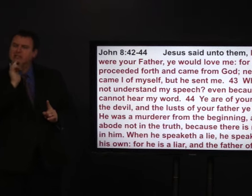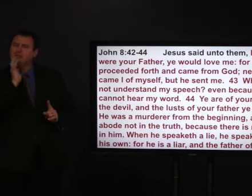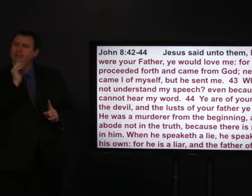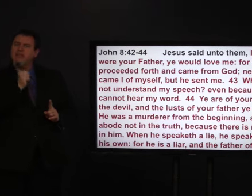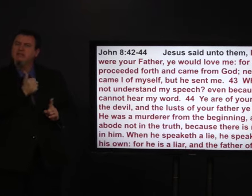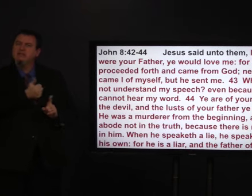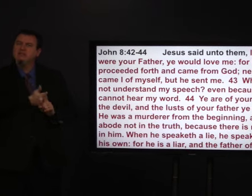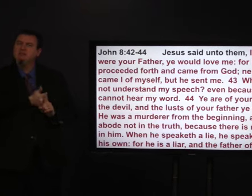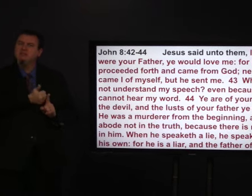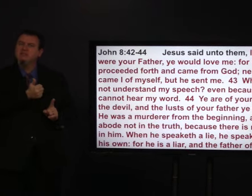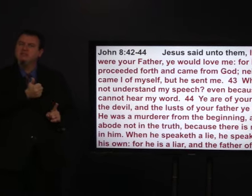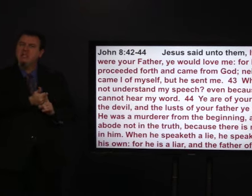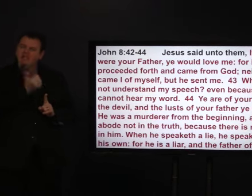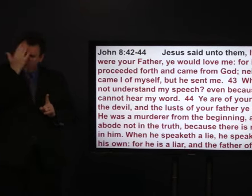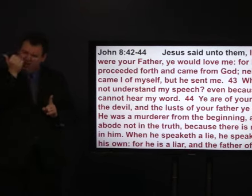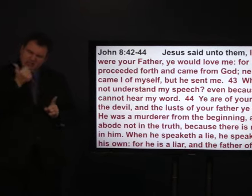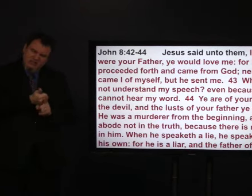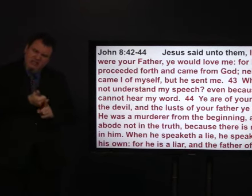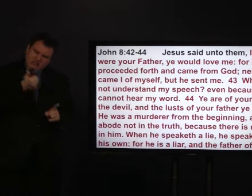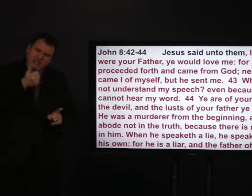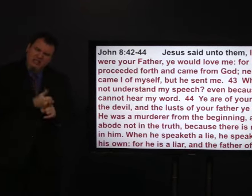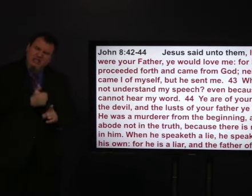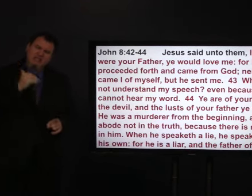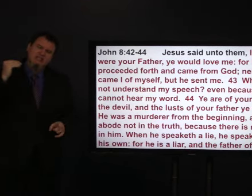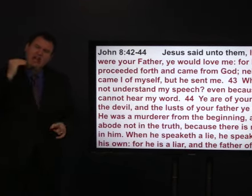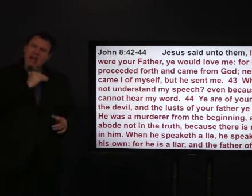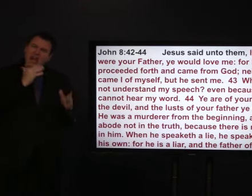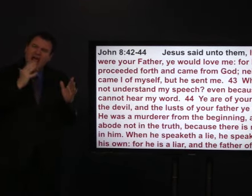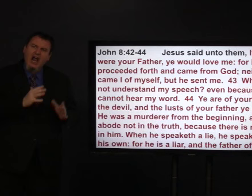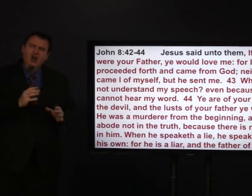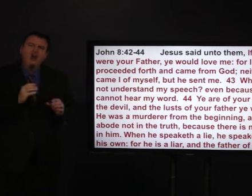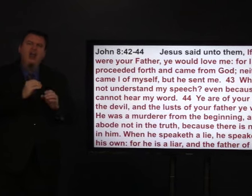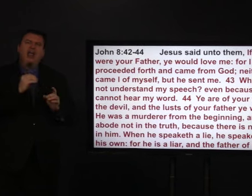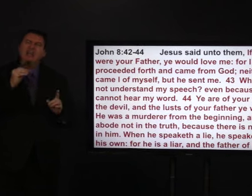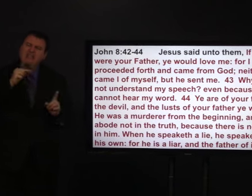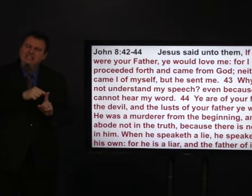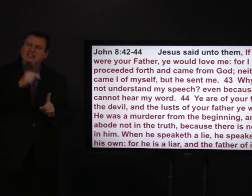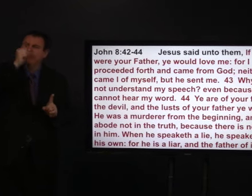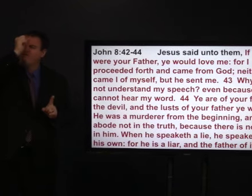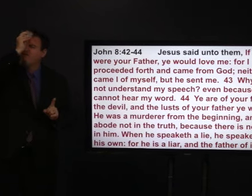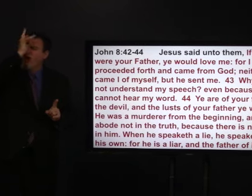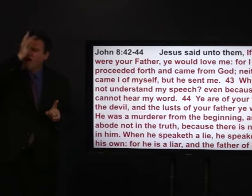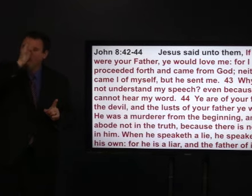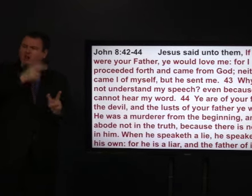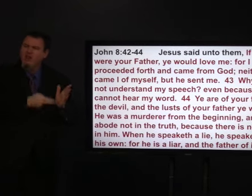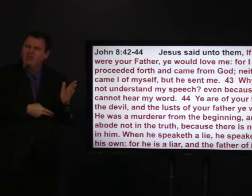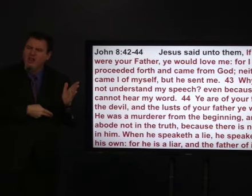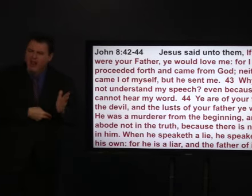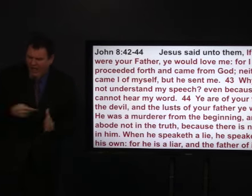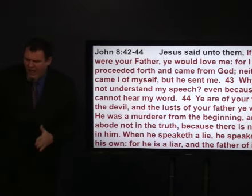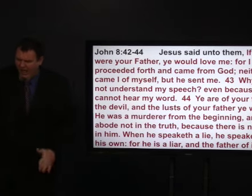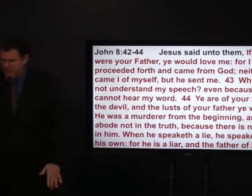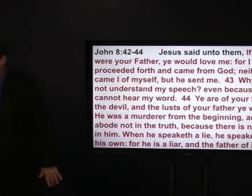and abode not in the truth, because there is no truth in him. He is a liar and the father of